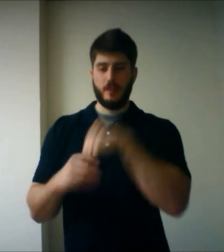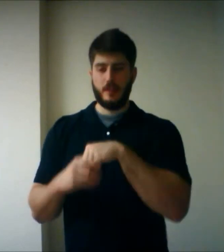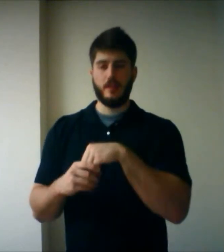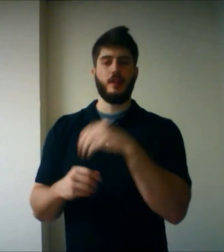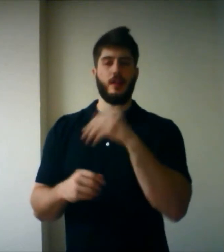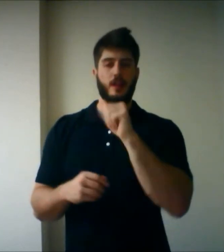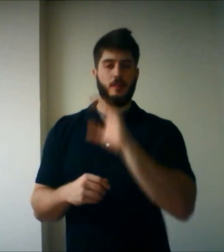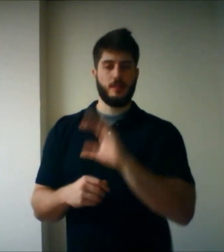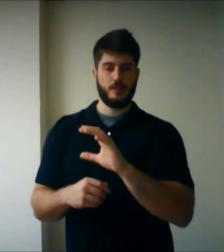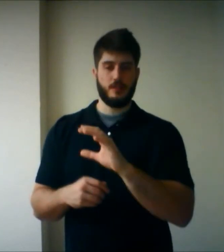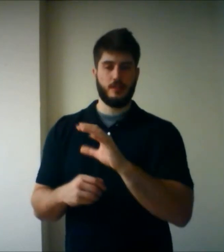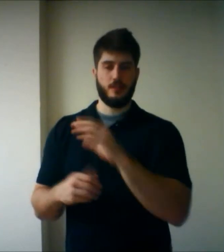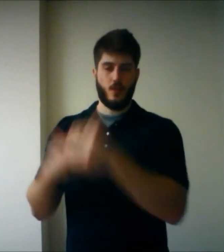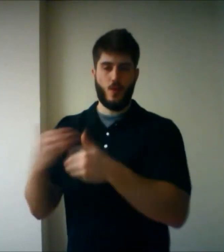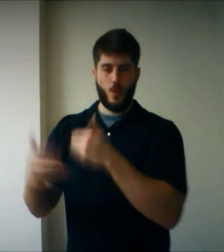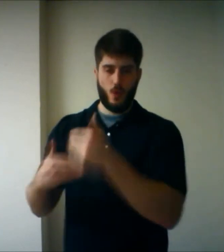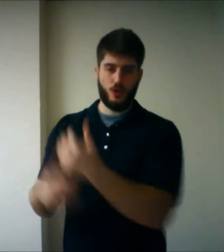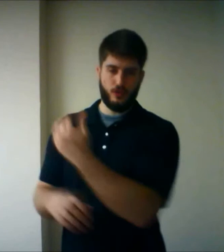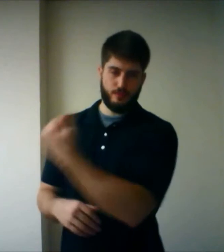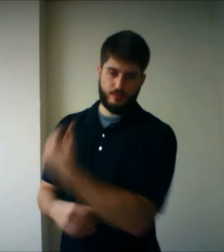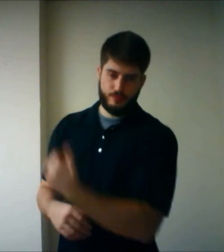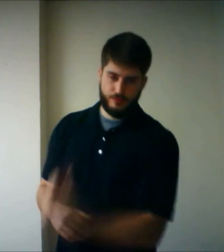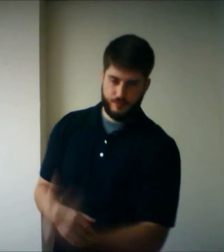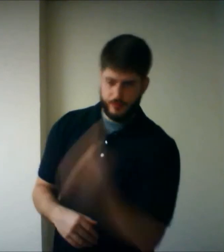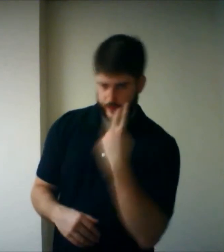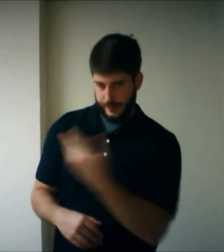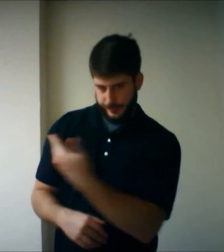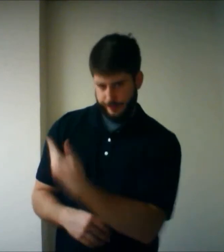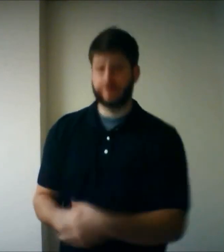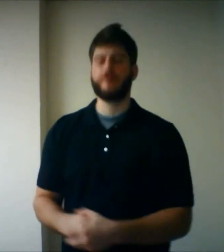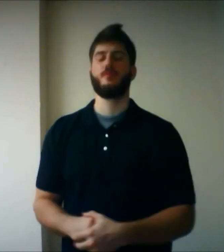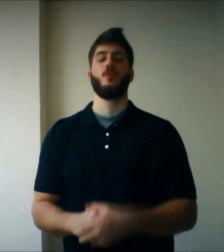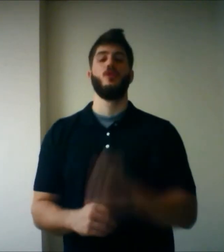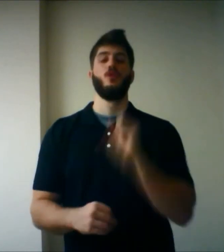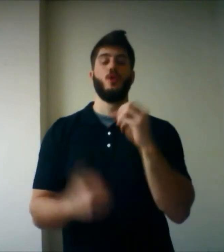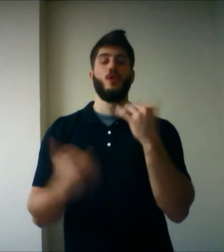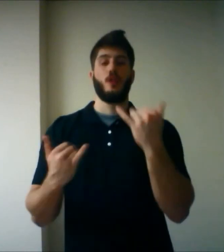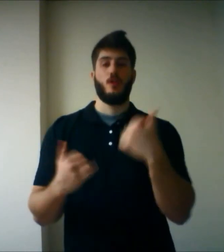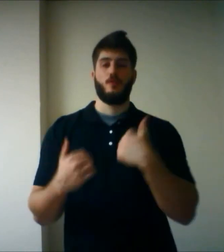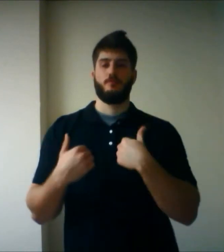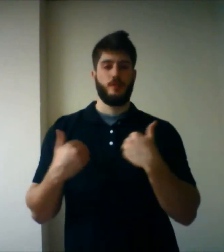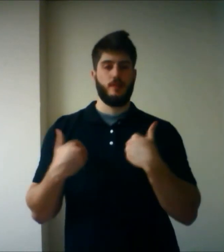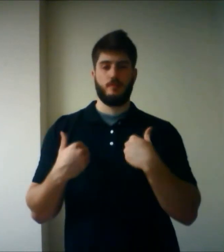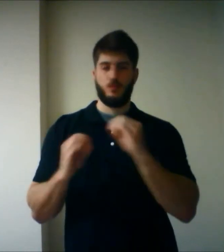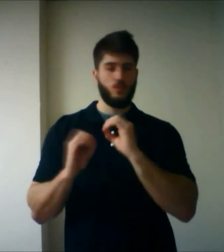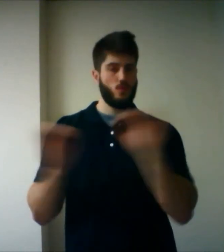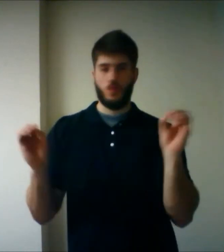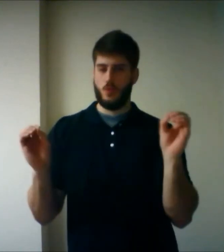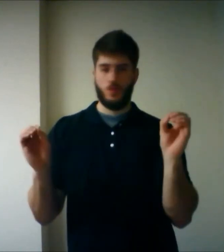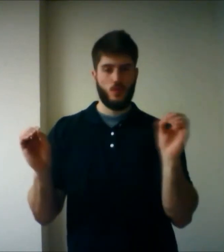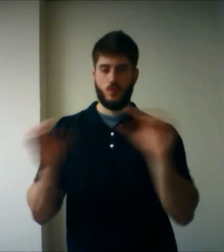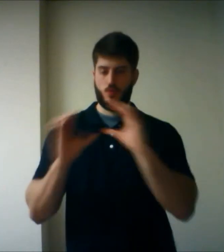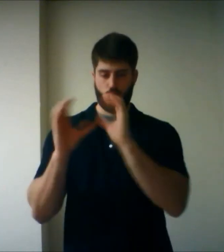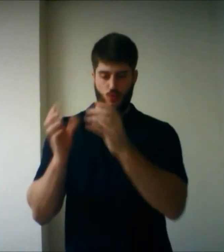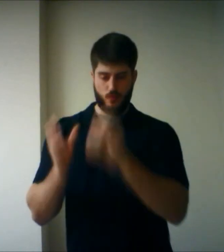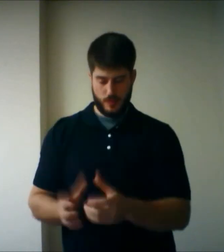Motors, Leicester Motors, and so on. So I now have no grouping, but I have all of my